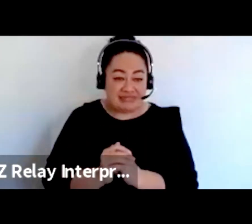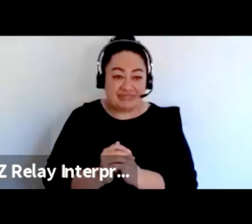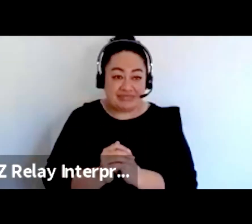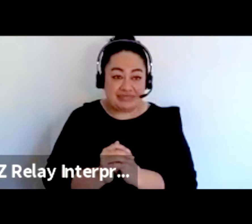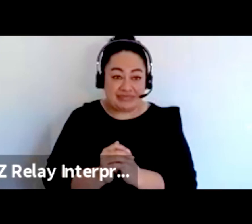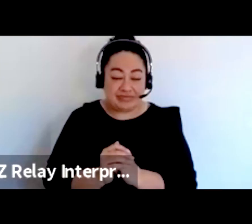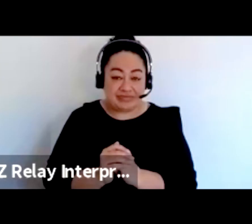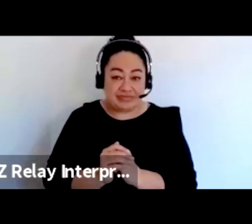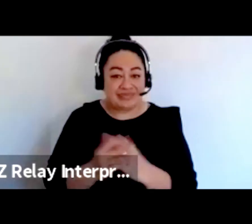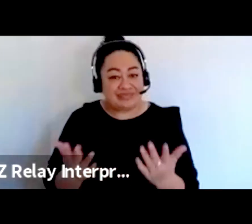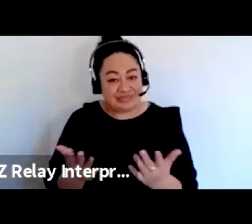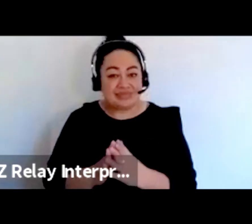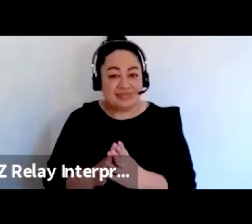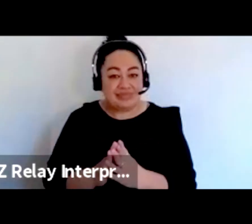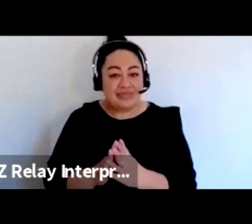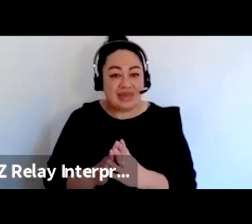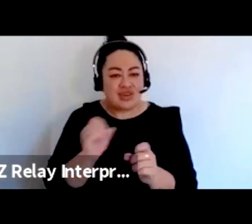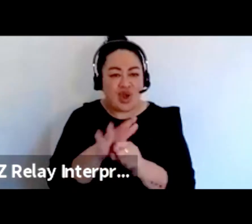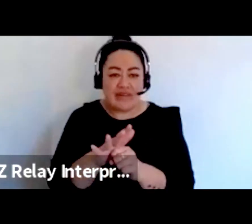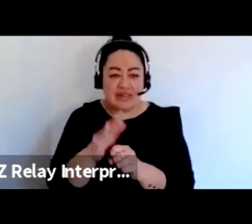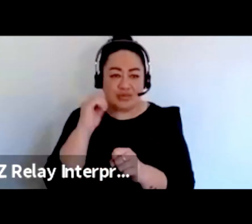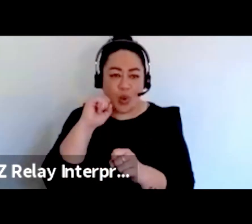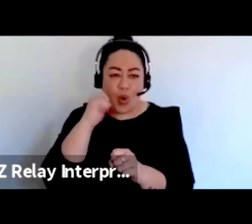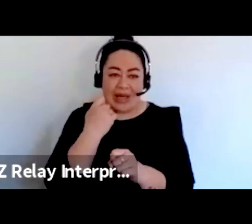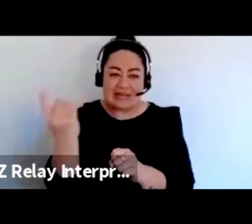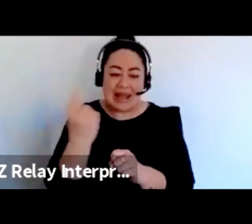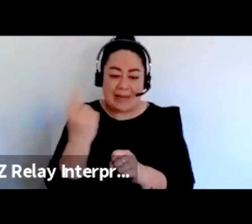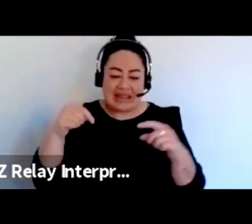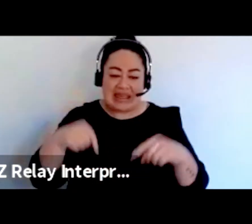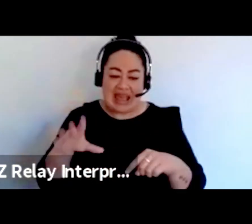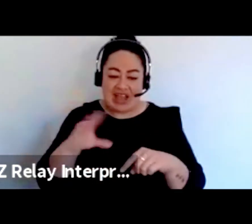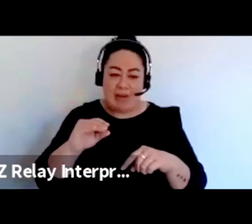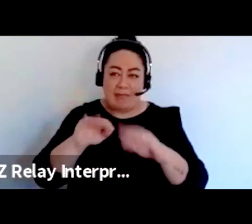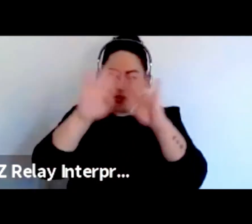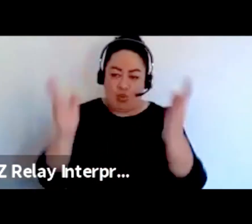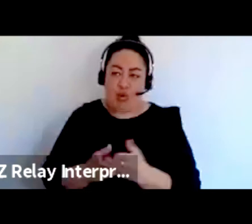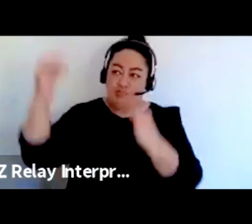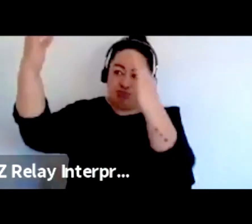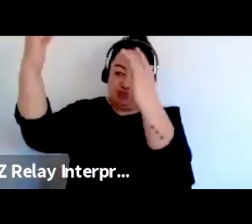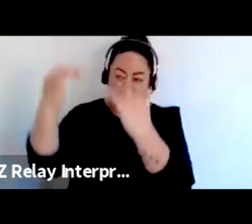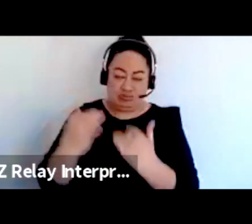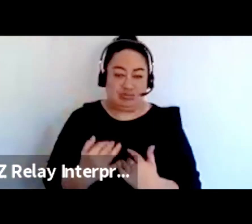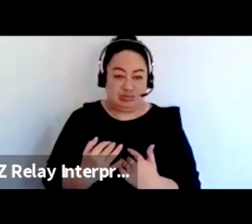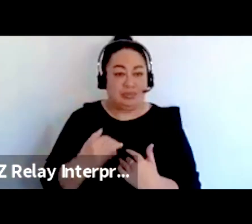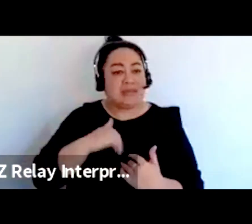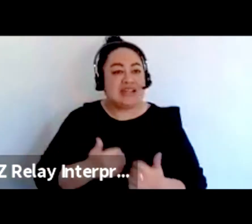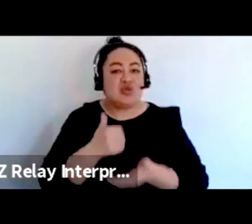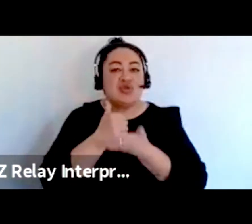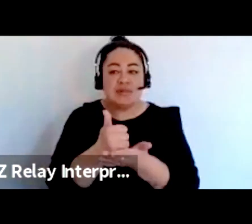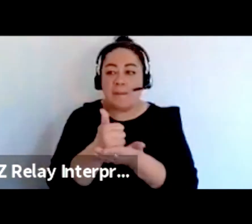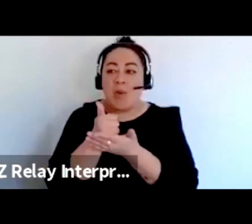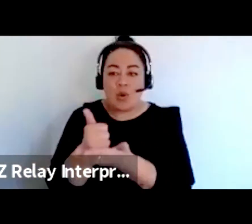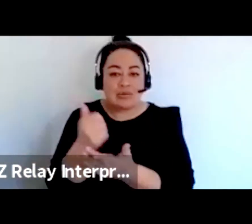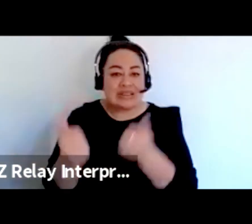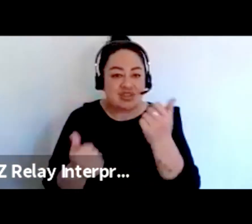Aotearoa. So I think we'll have to support each other through the next couple of months as we get used to seeing